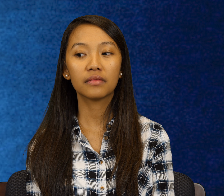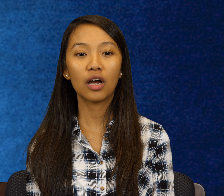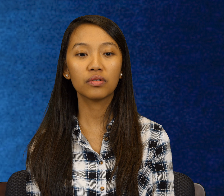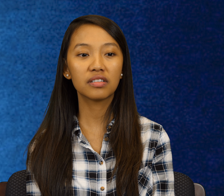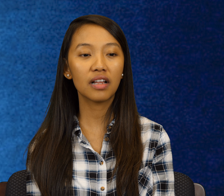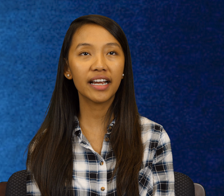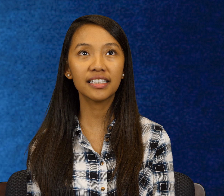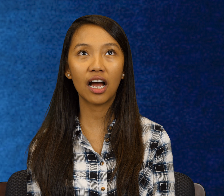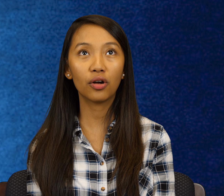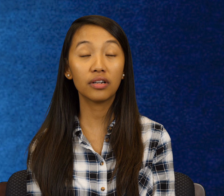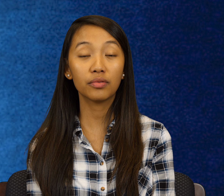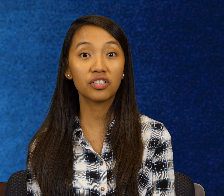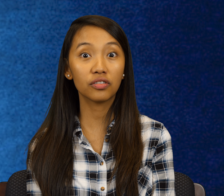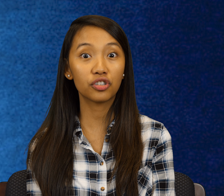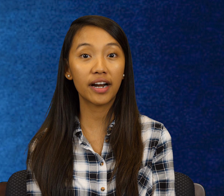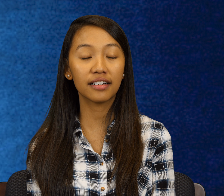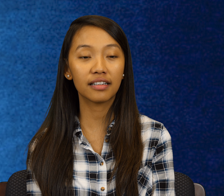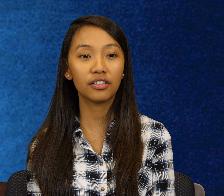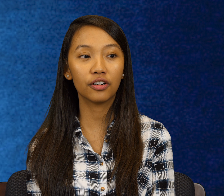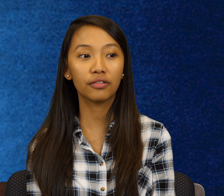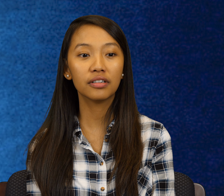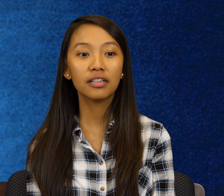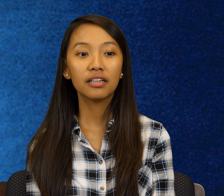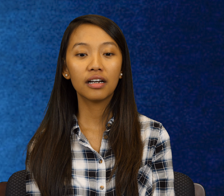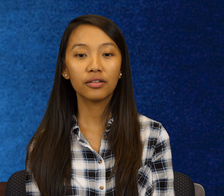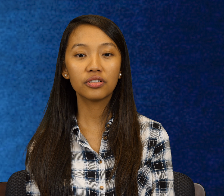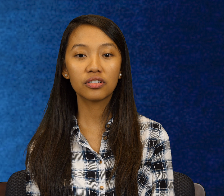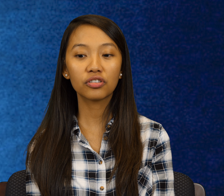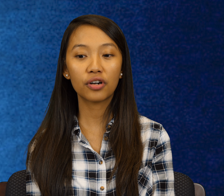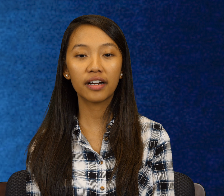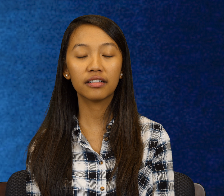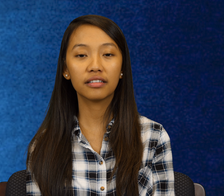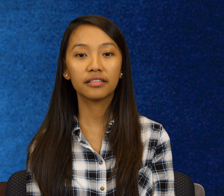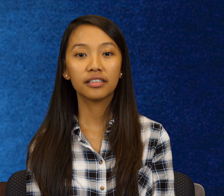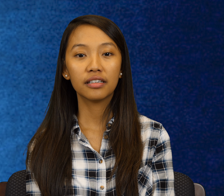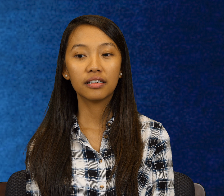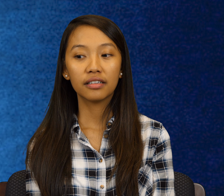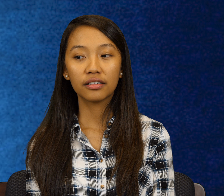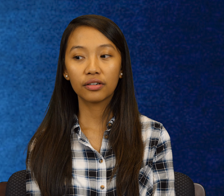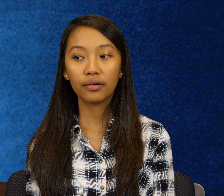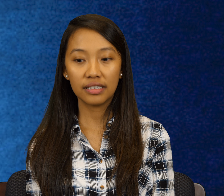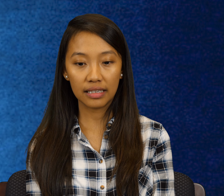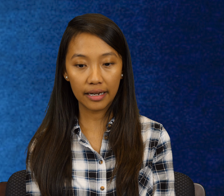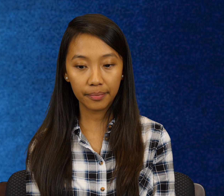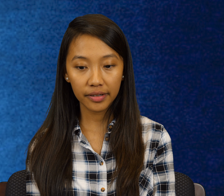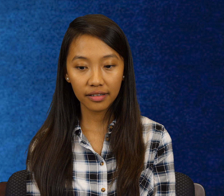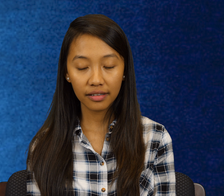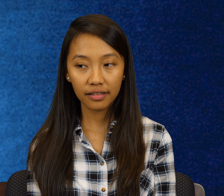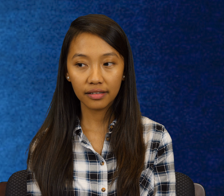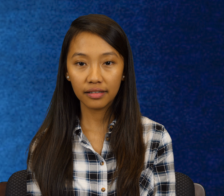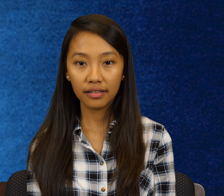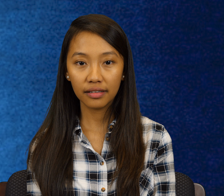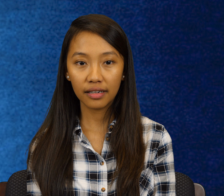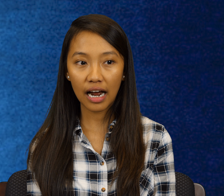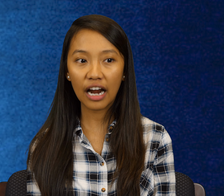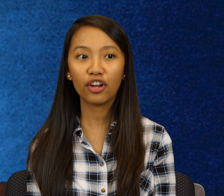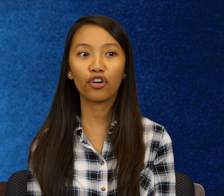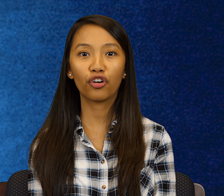I was lying down. I was still trying to, I was still trying to go to sleep. I